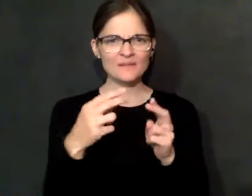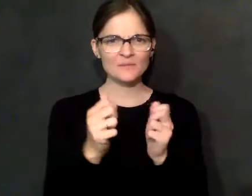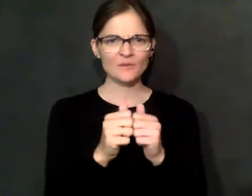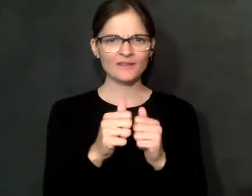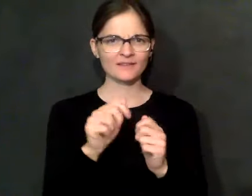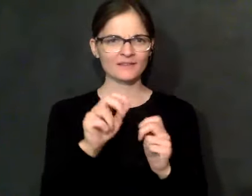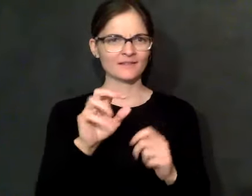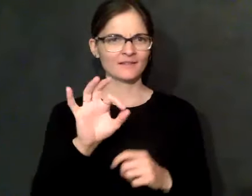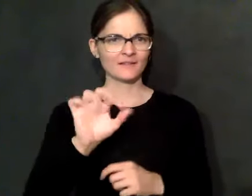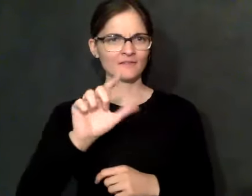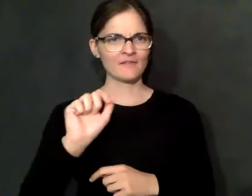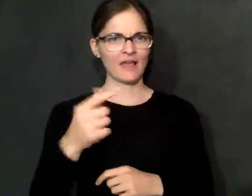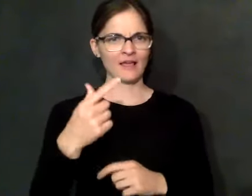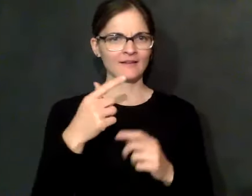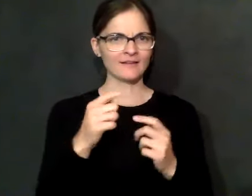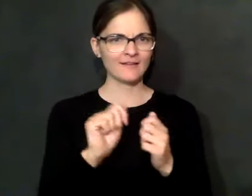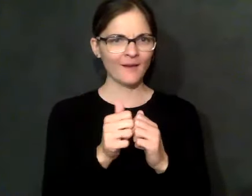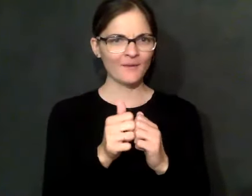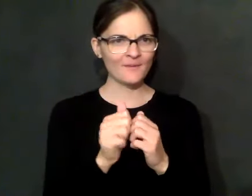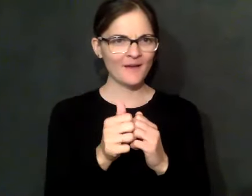If you don't know how, you can always chat me.